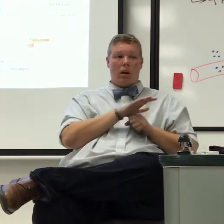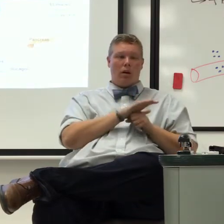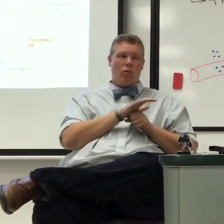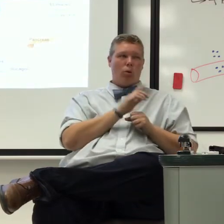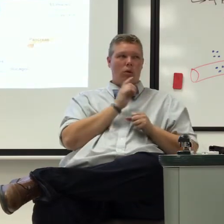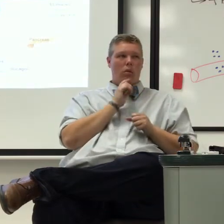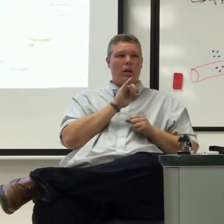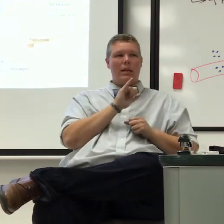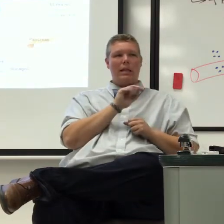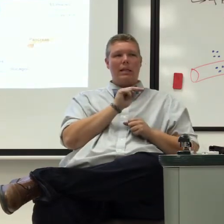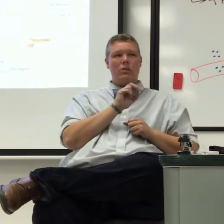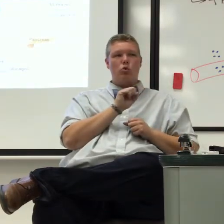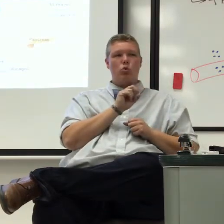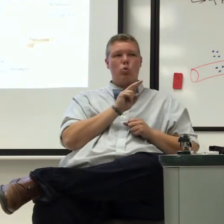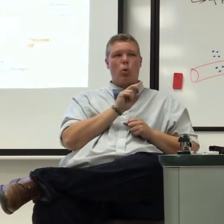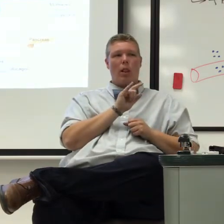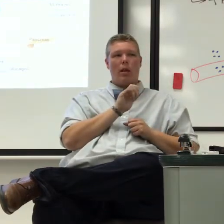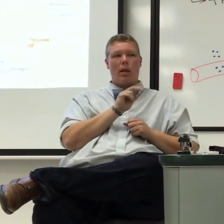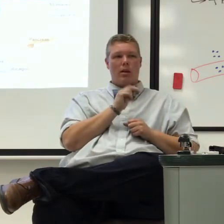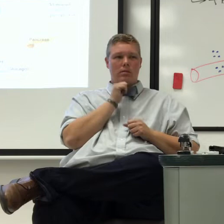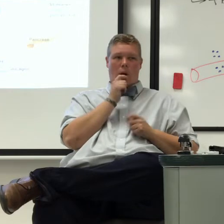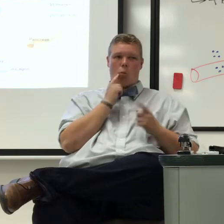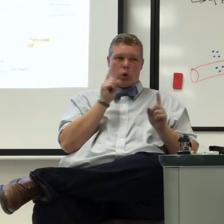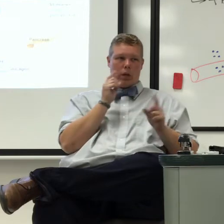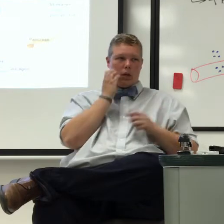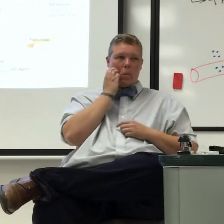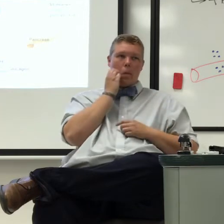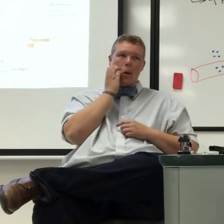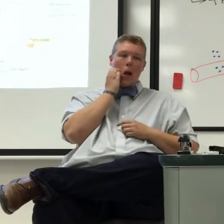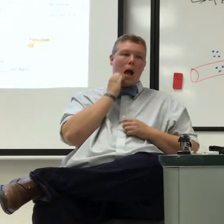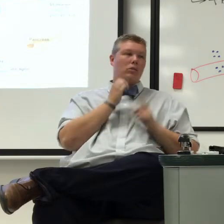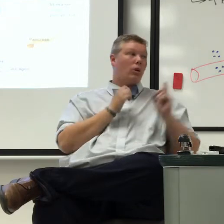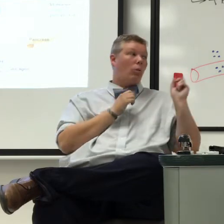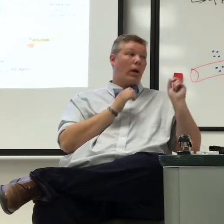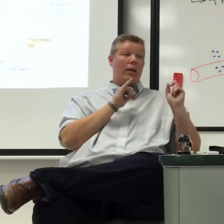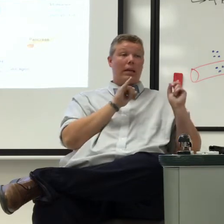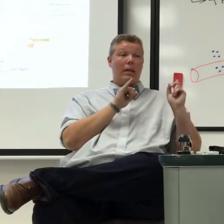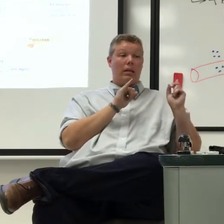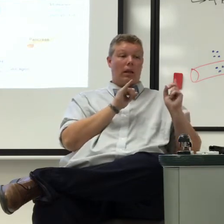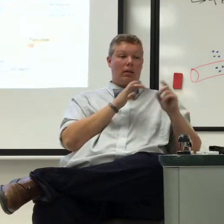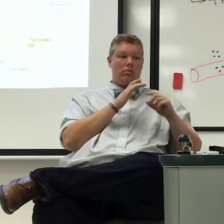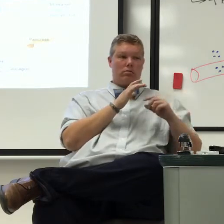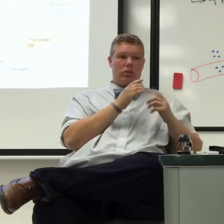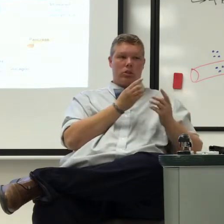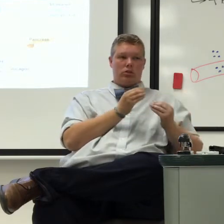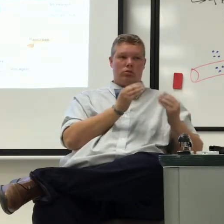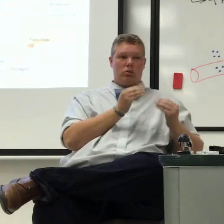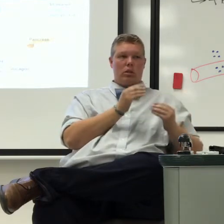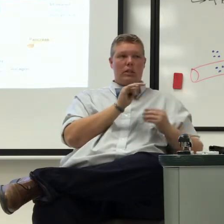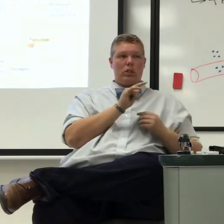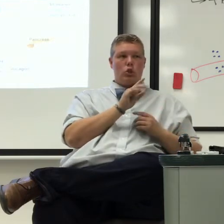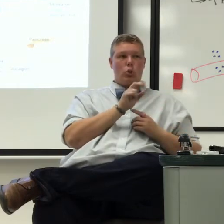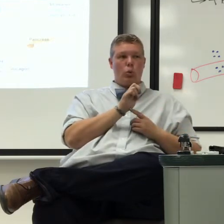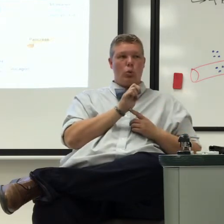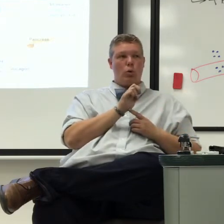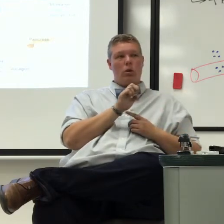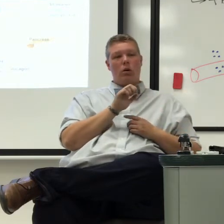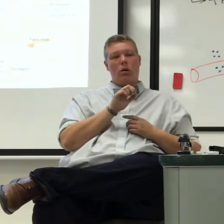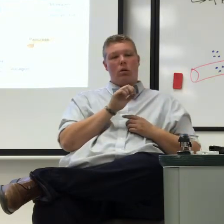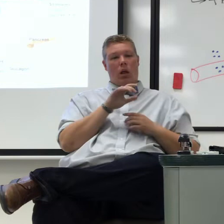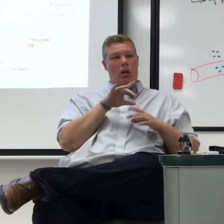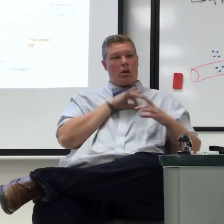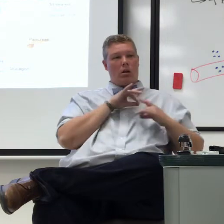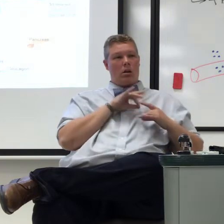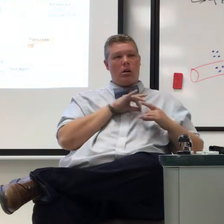but when it works, when the insulin-sensitive tissues work, you should lower the blood glucose. Your body